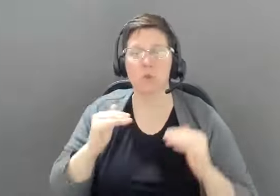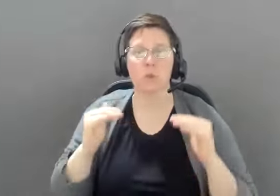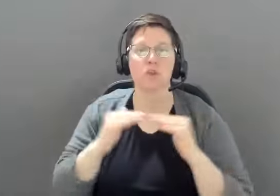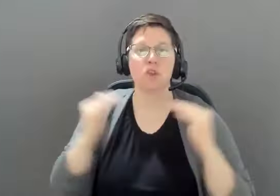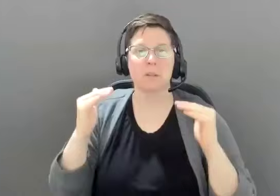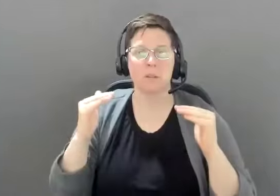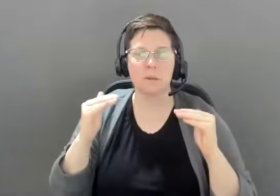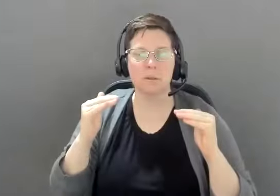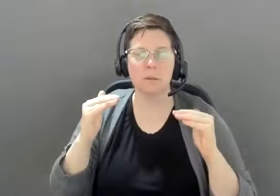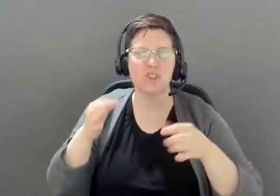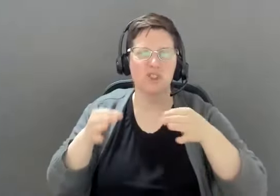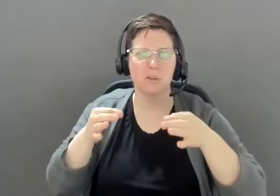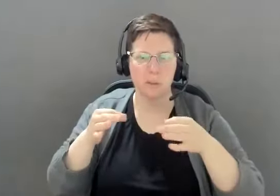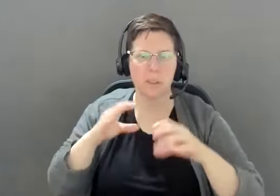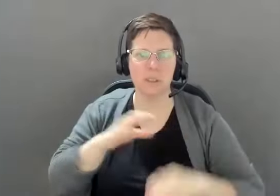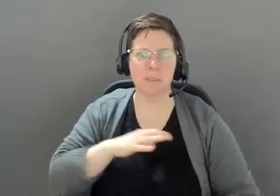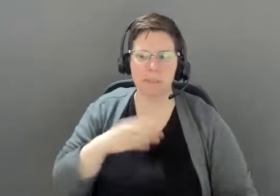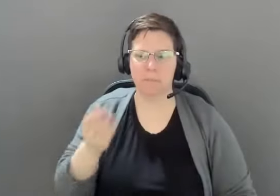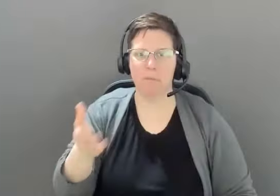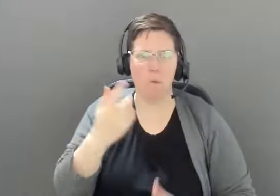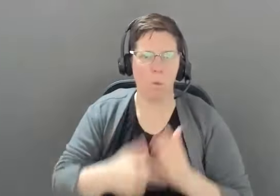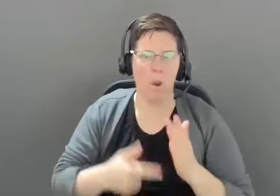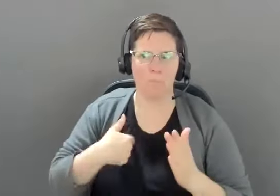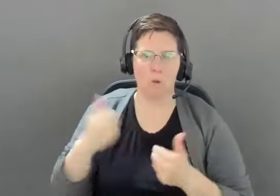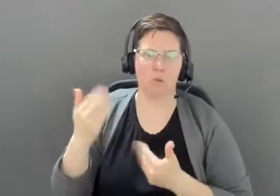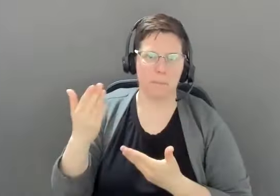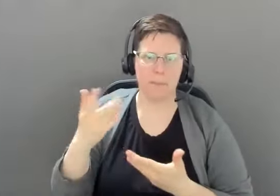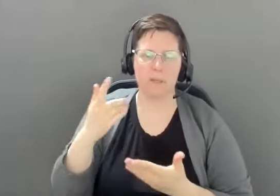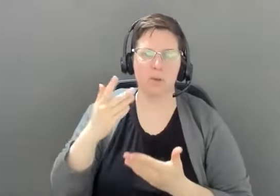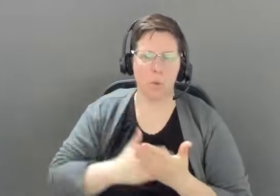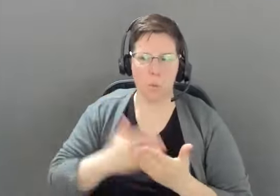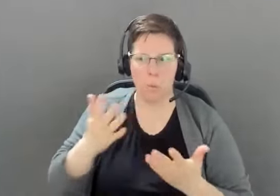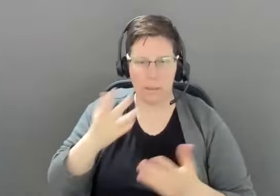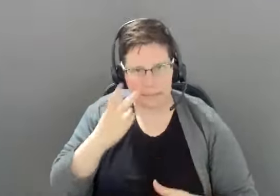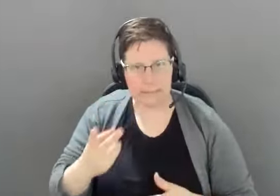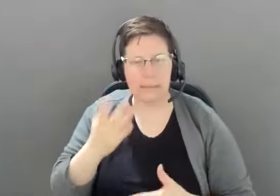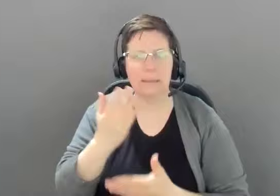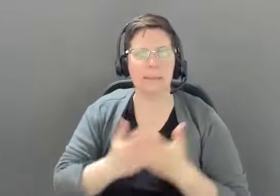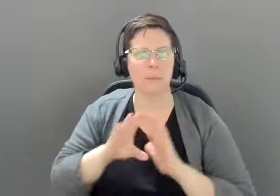wanted to see, and some of the background information.